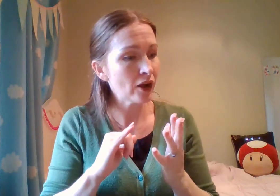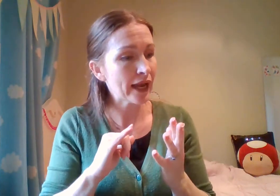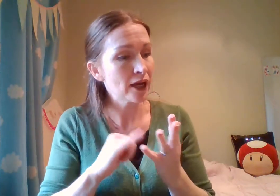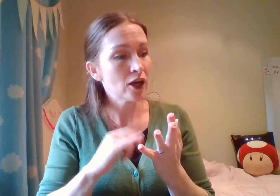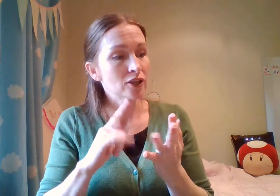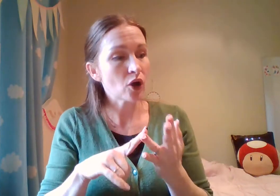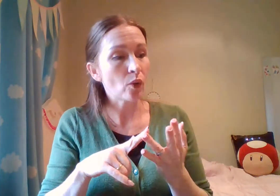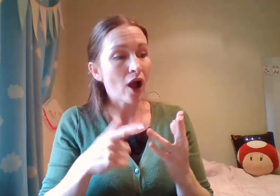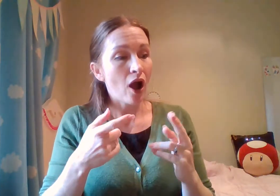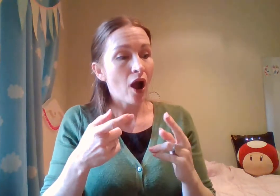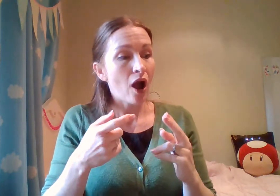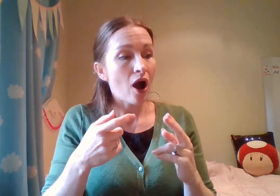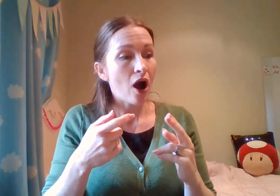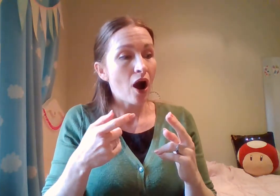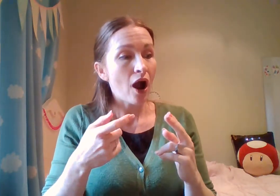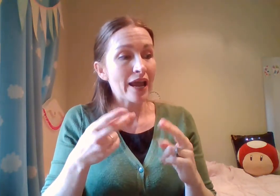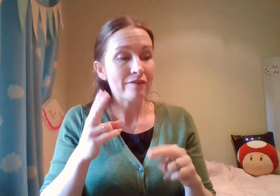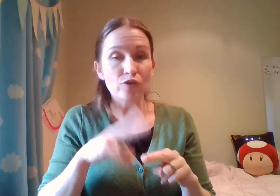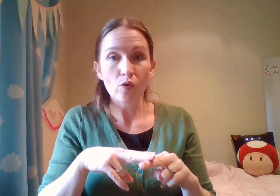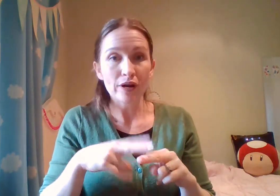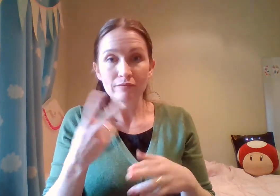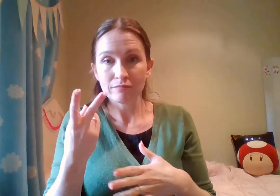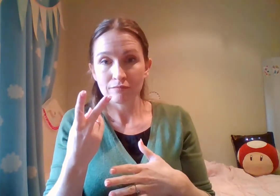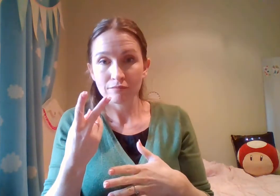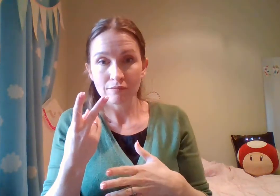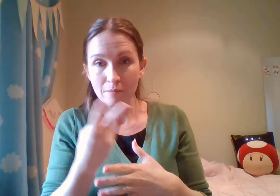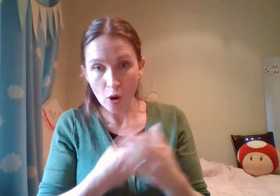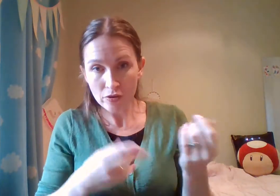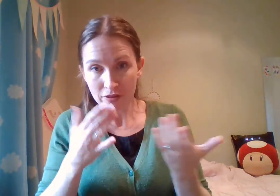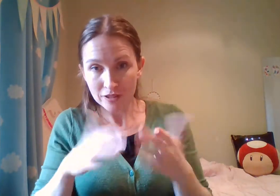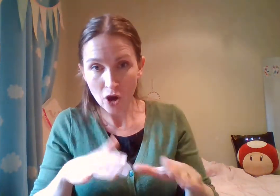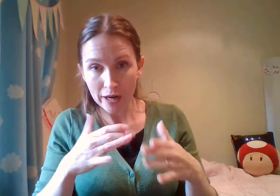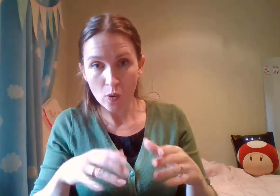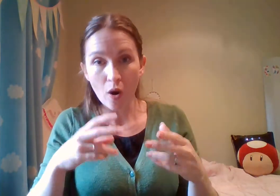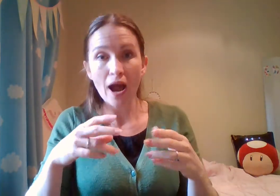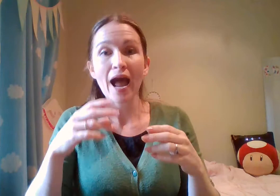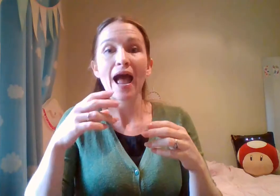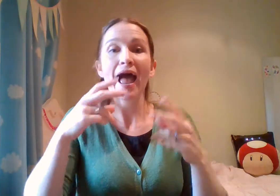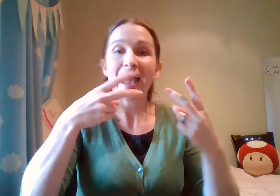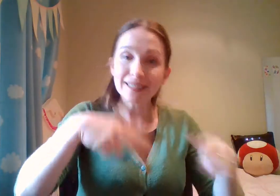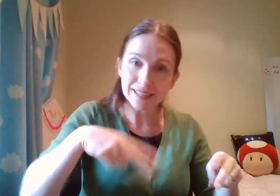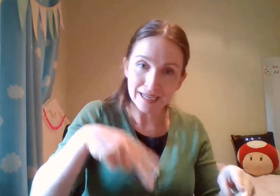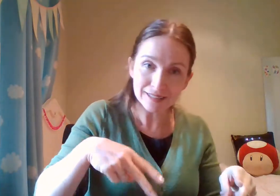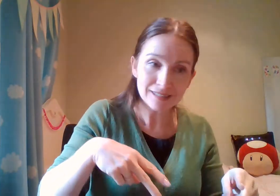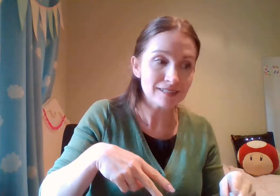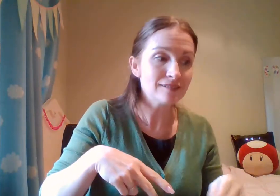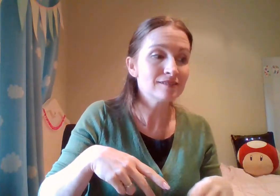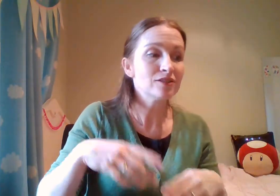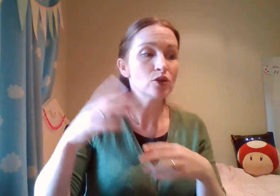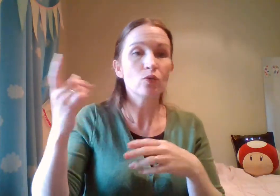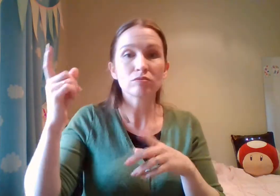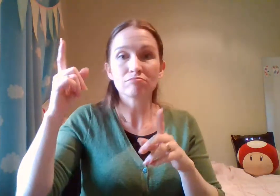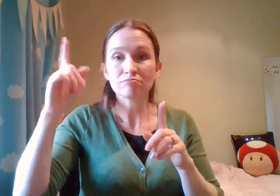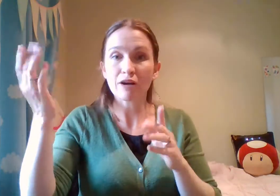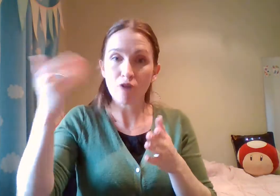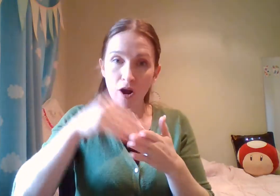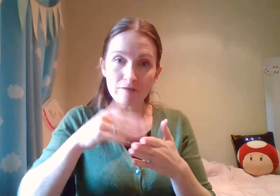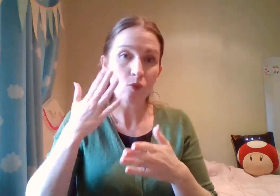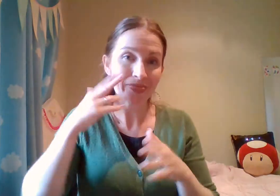Okay, so if you're in both sign and choir and dance, you will arrive when the